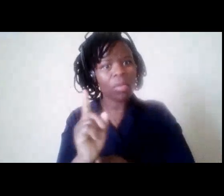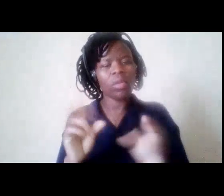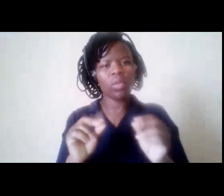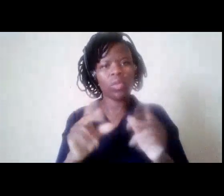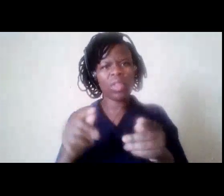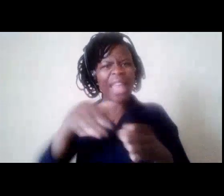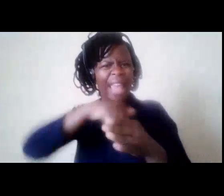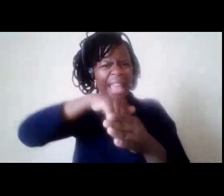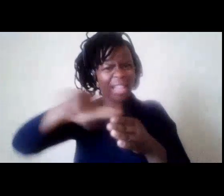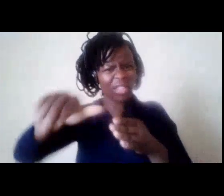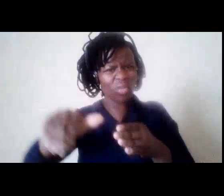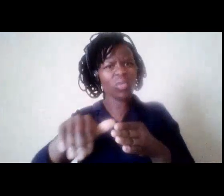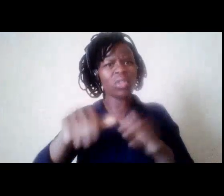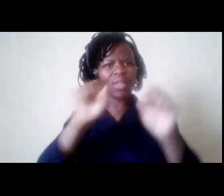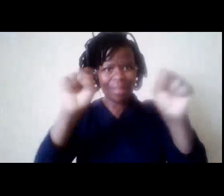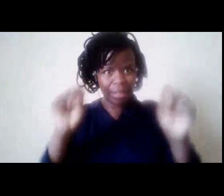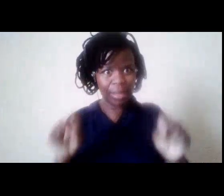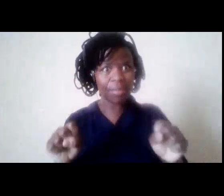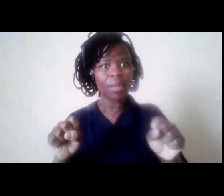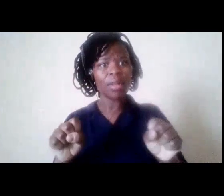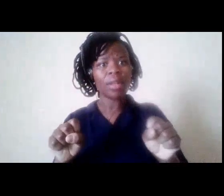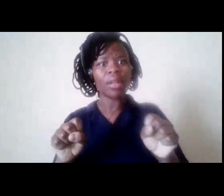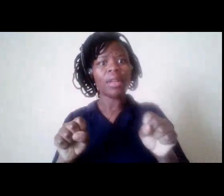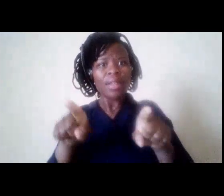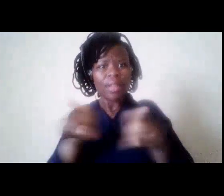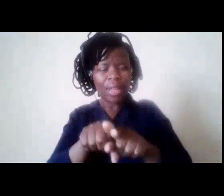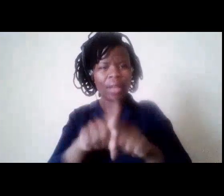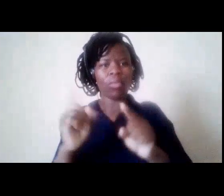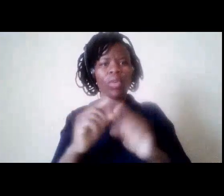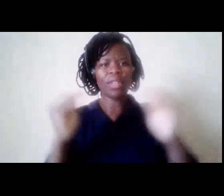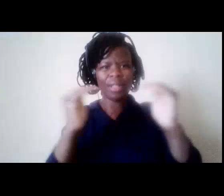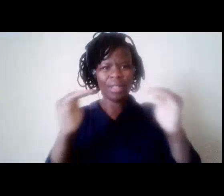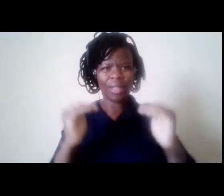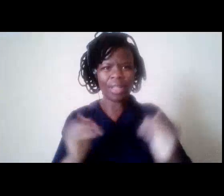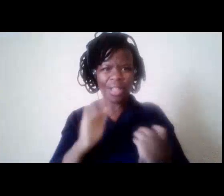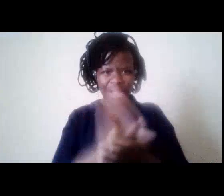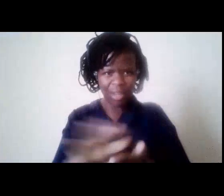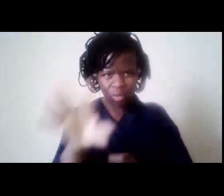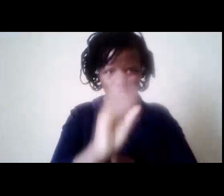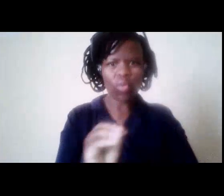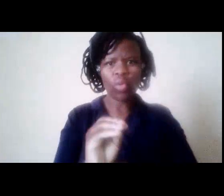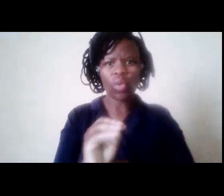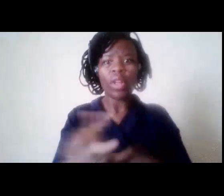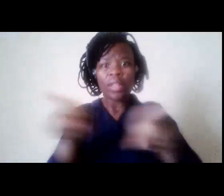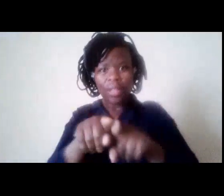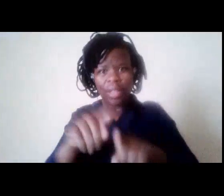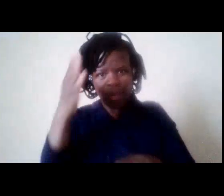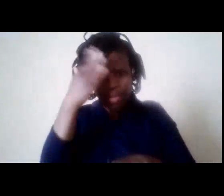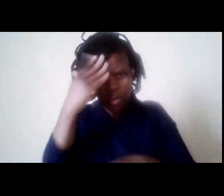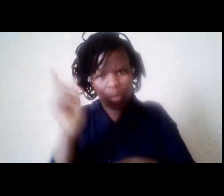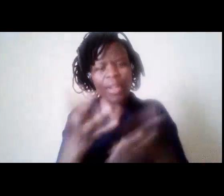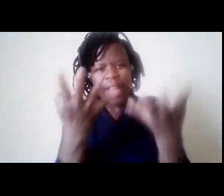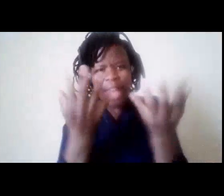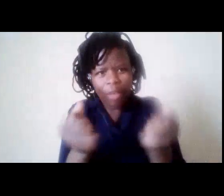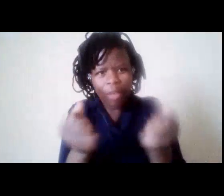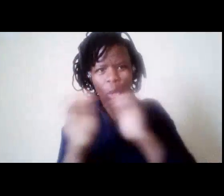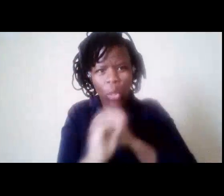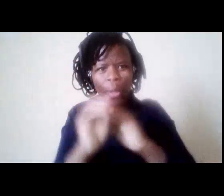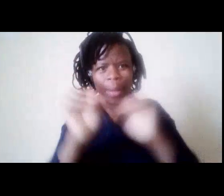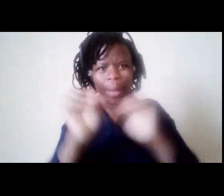as systemic, as structural, and the rest of it. As you know, if we don't have that systemic and